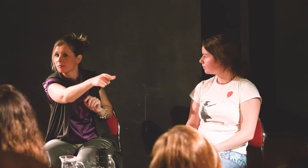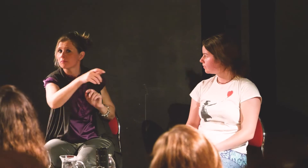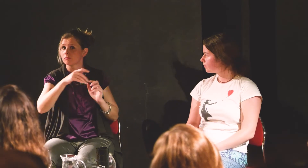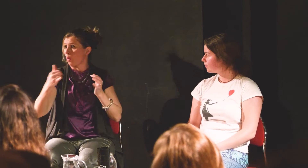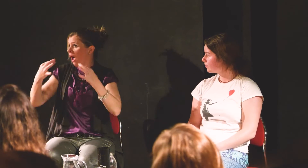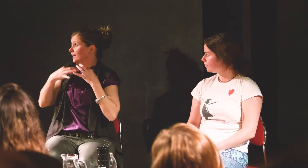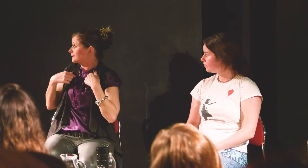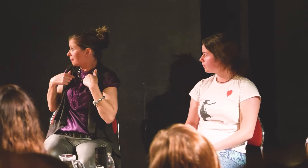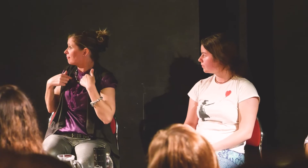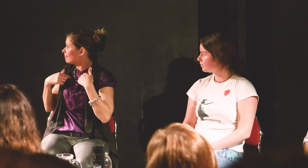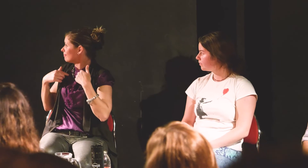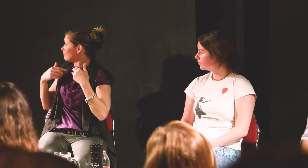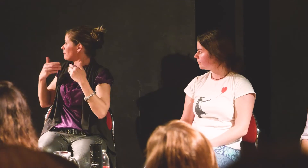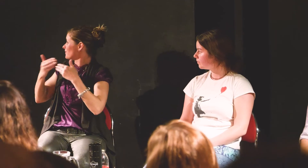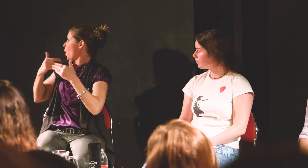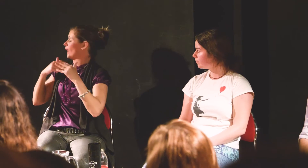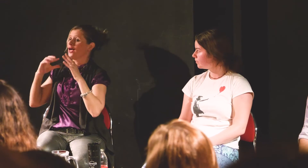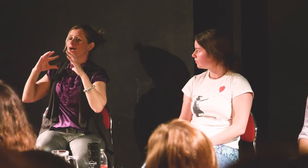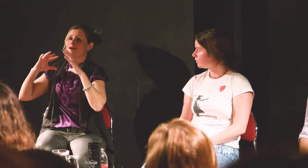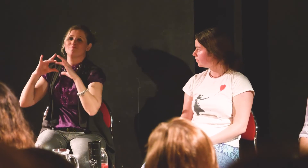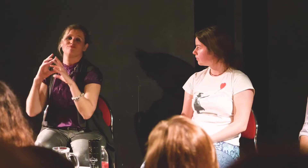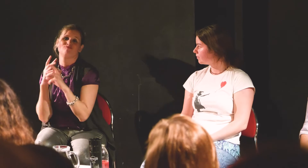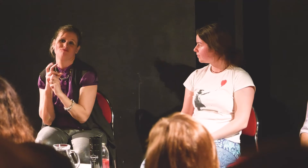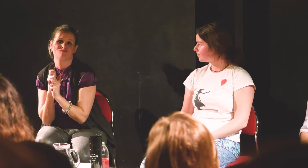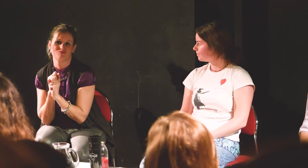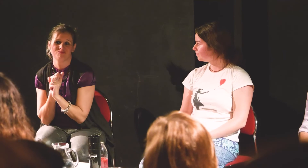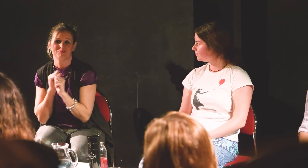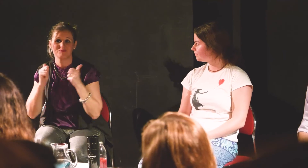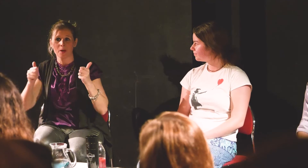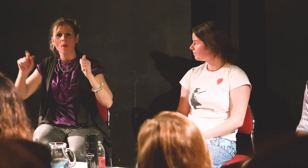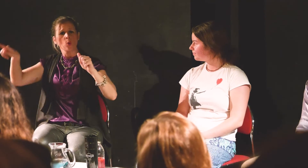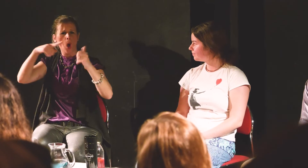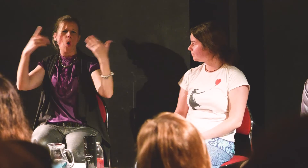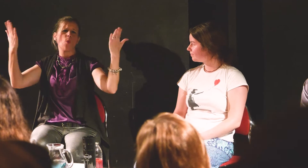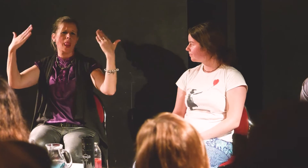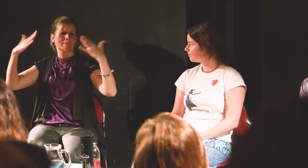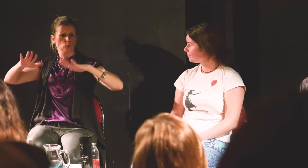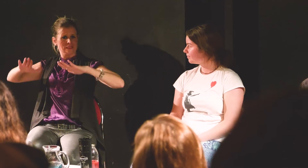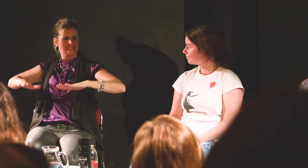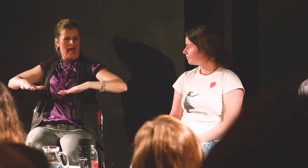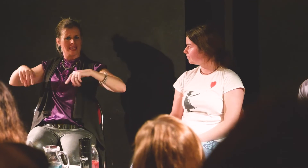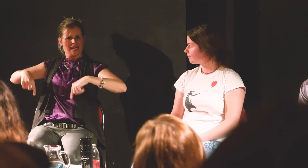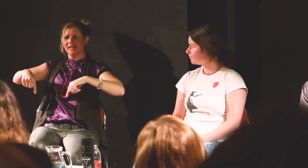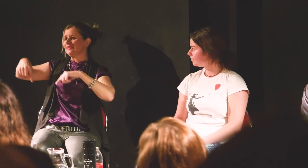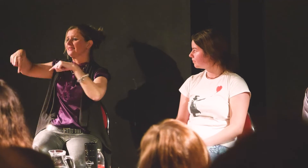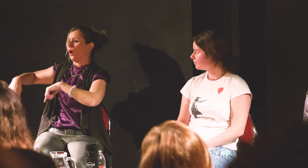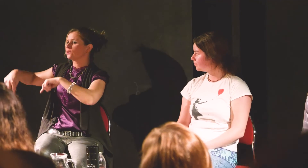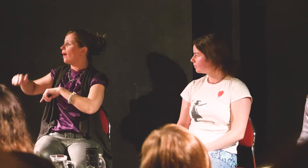to ask a question to a specific panelist or myself before we wrap up for the evening? You are